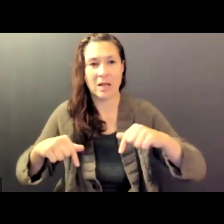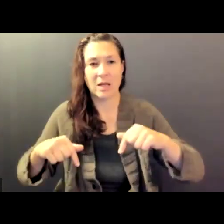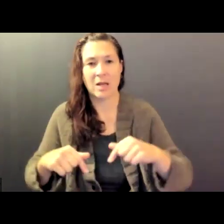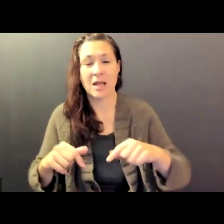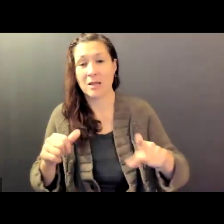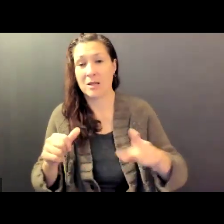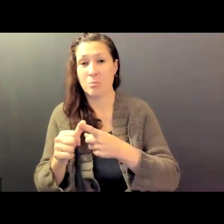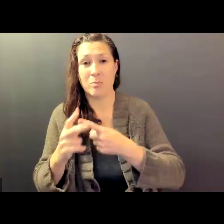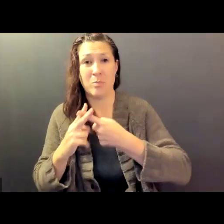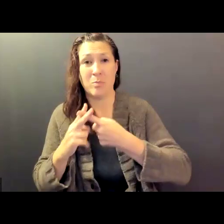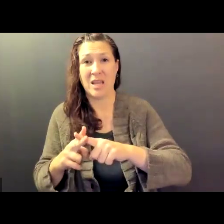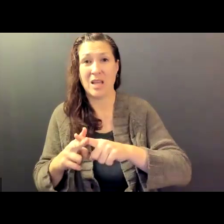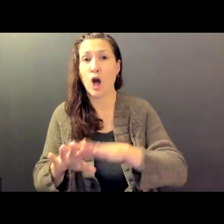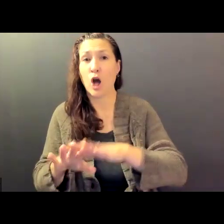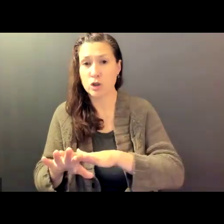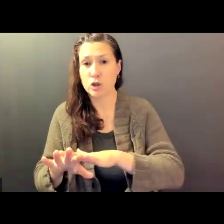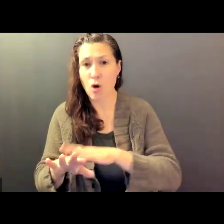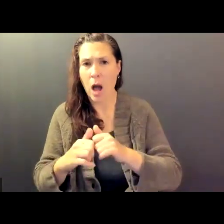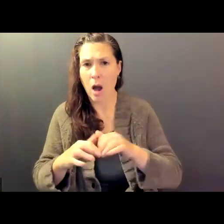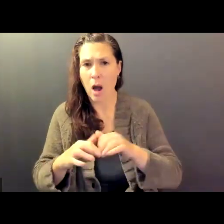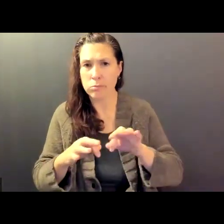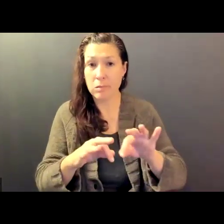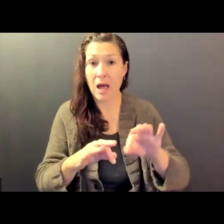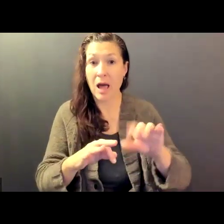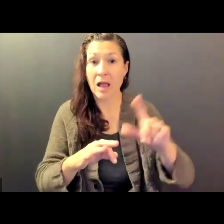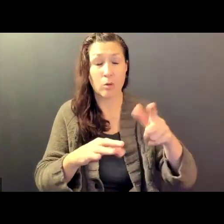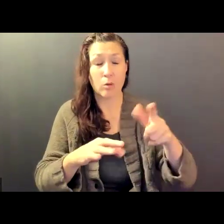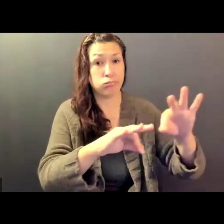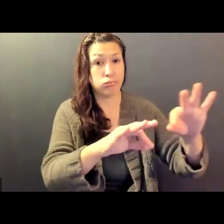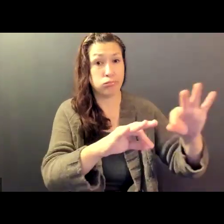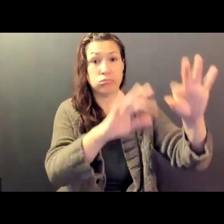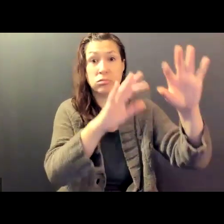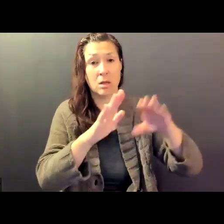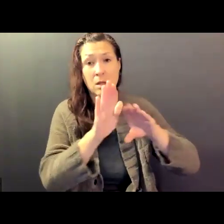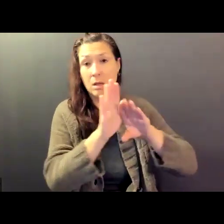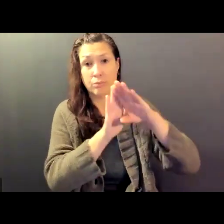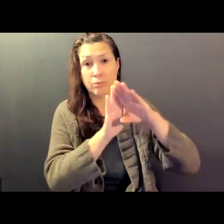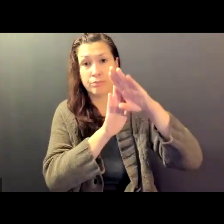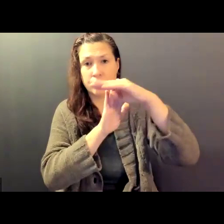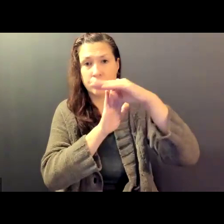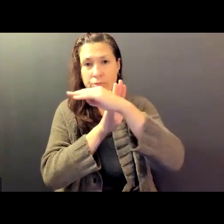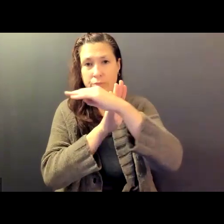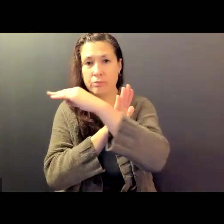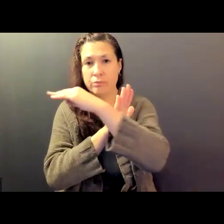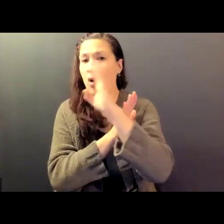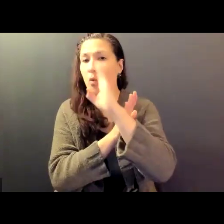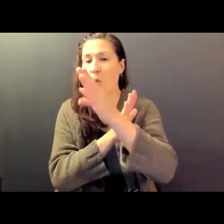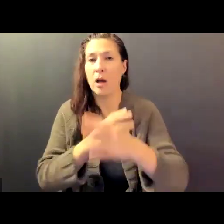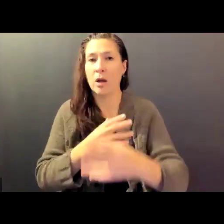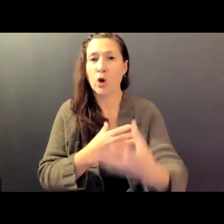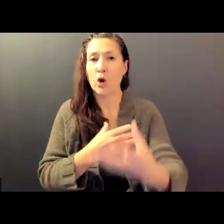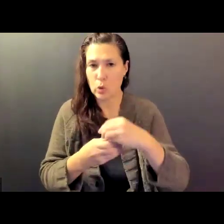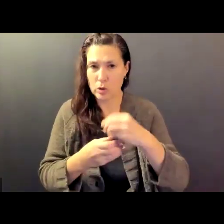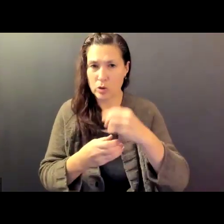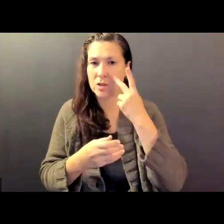beginning, and then it starts to go up, and then it kind of levels. We are definitely seeing that with inclusion, right? When we